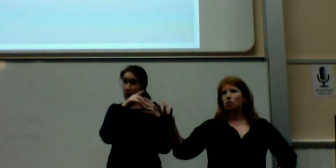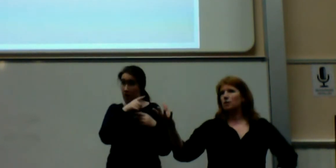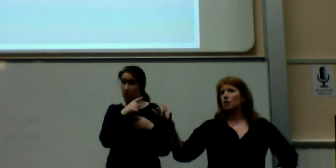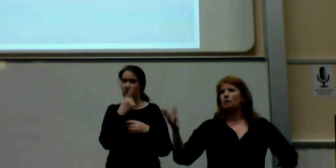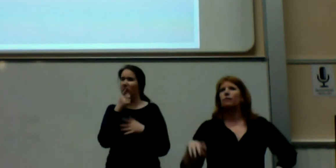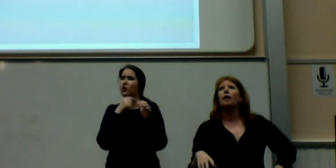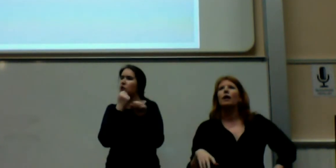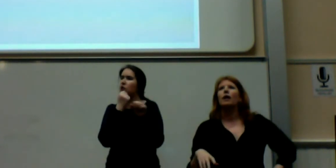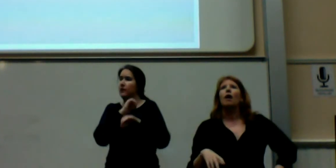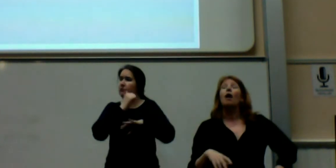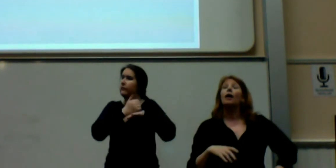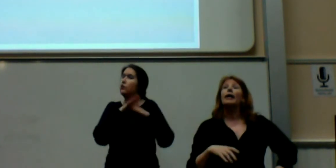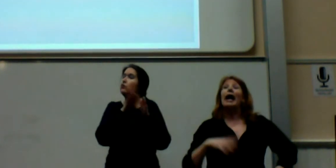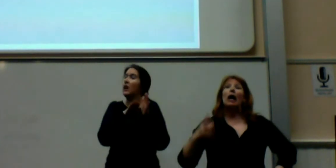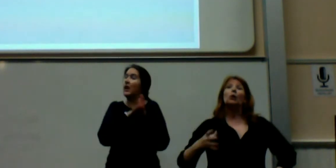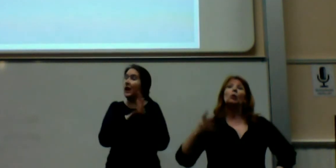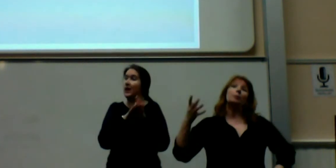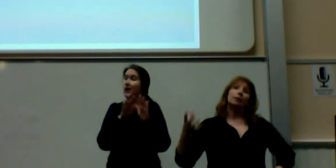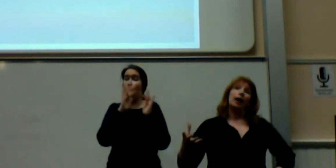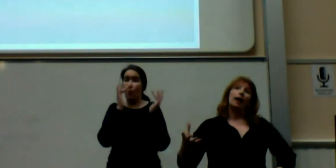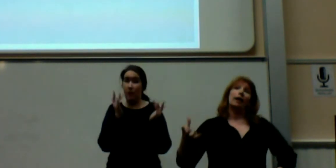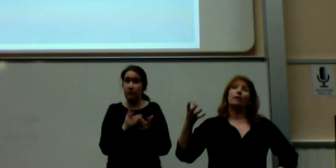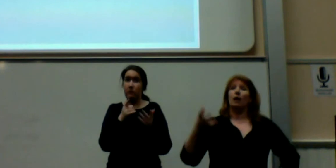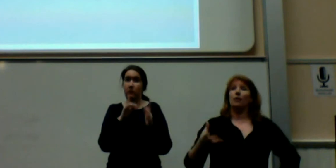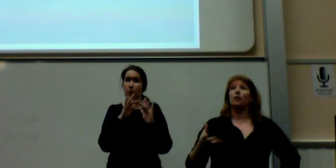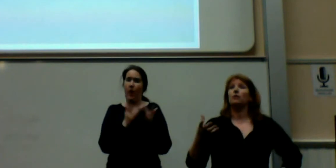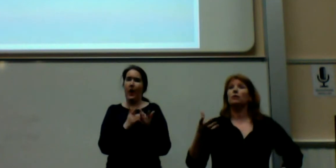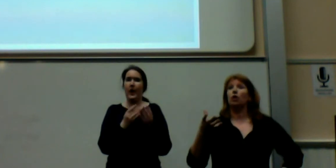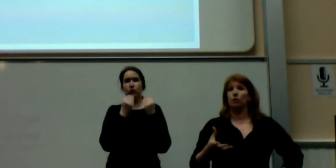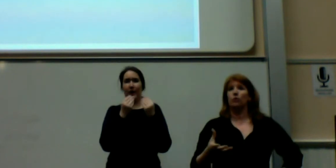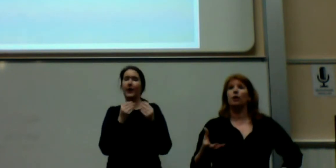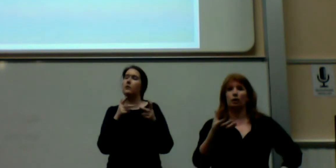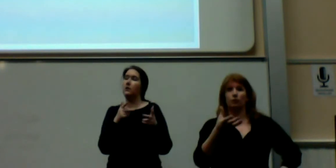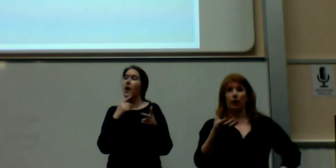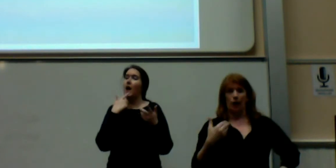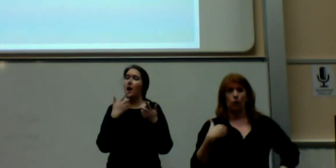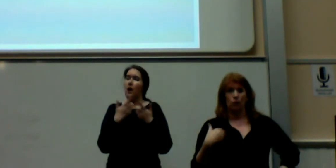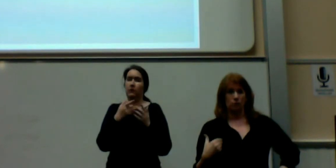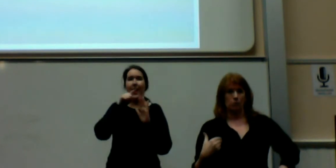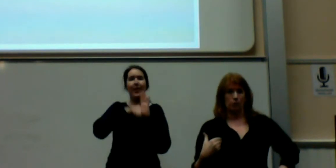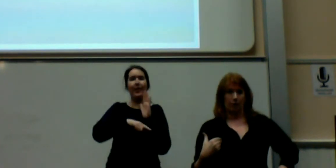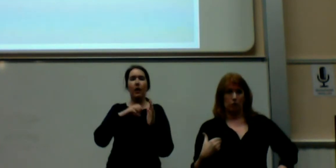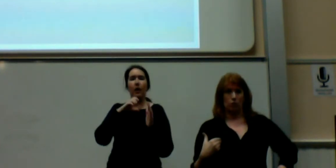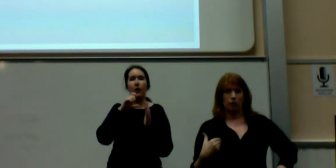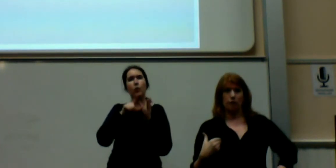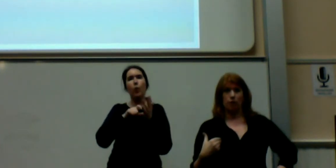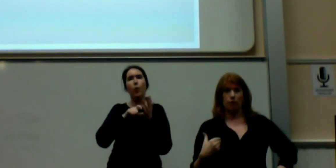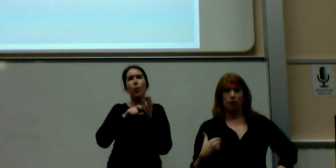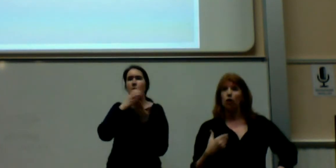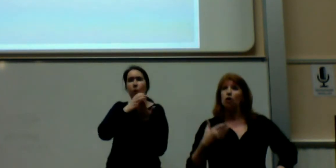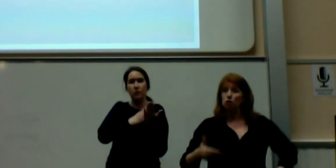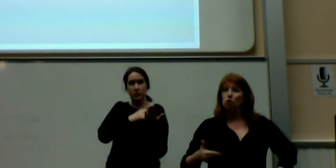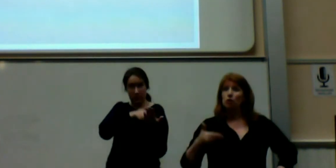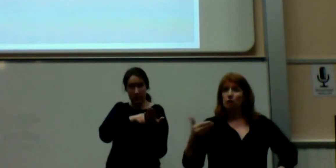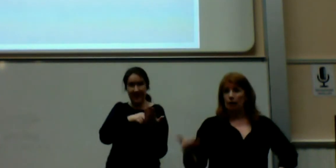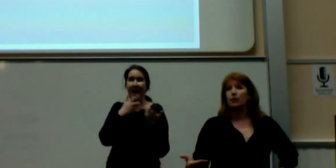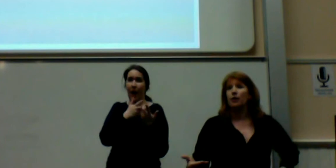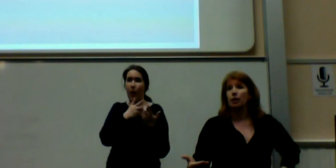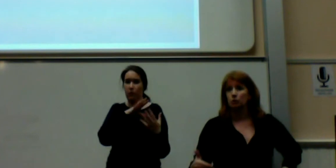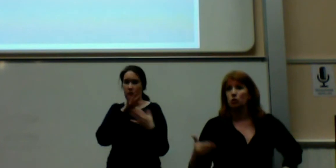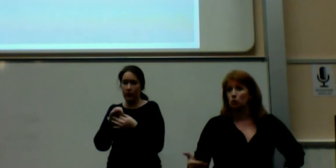some agency on how to apply the ethical code of our professional organization